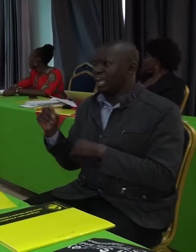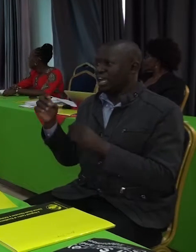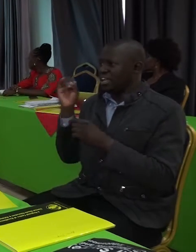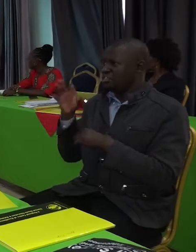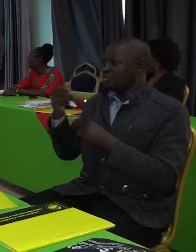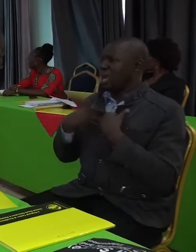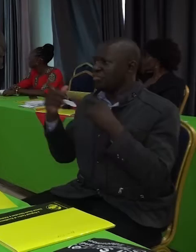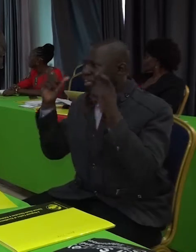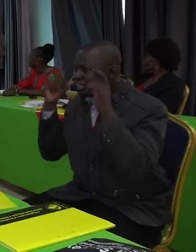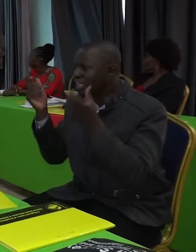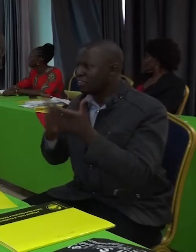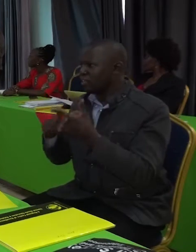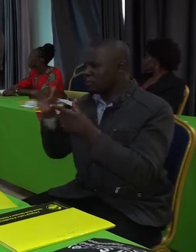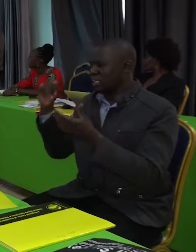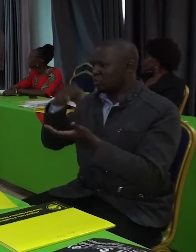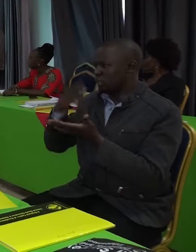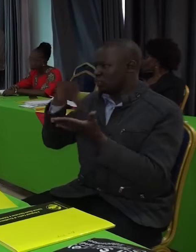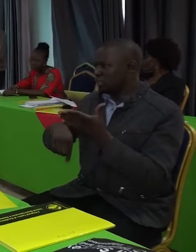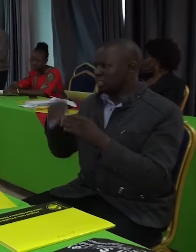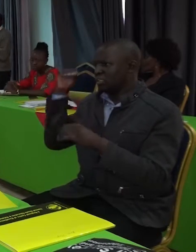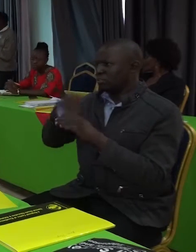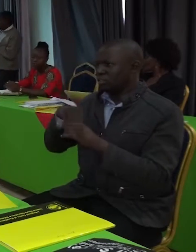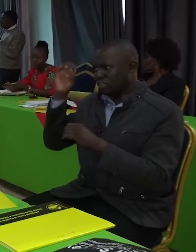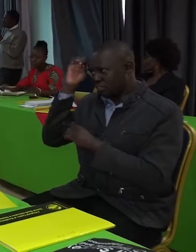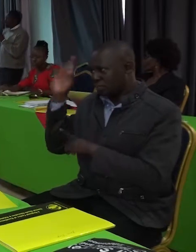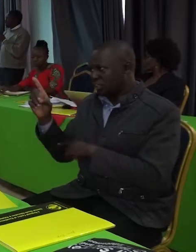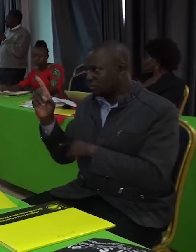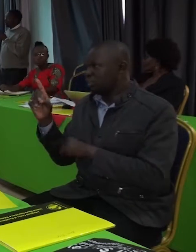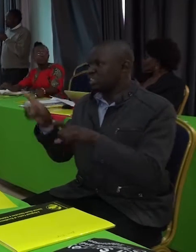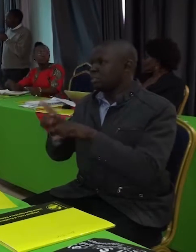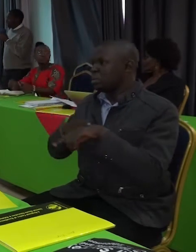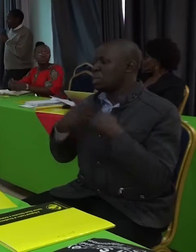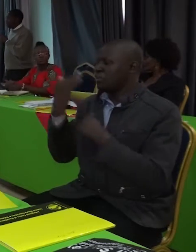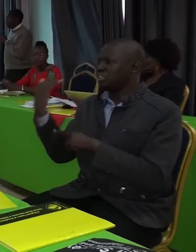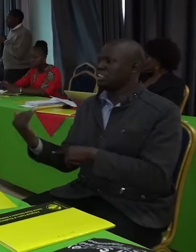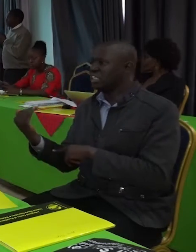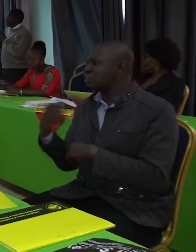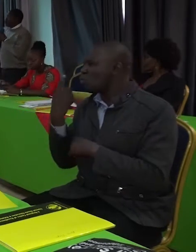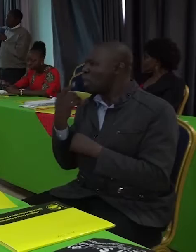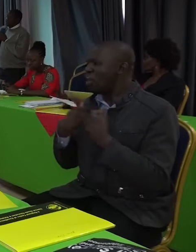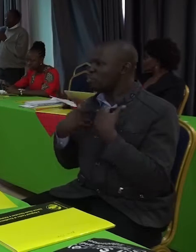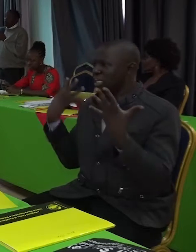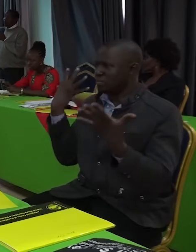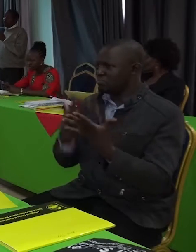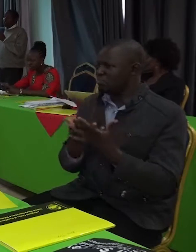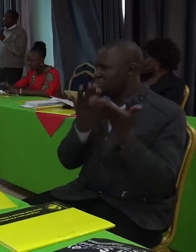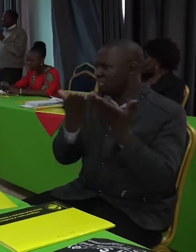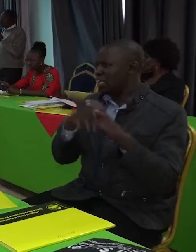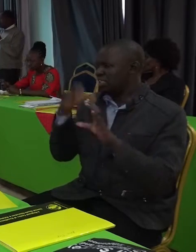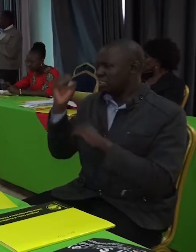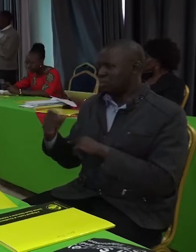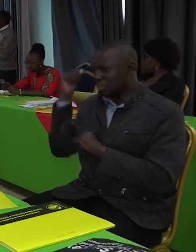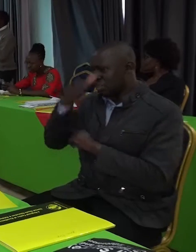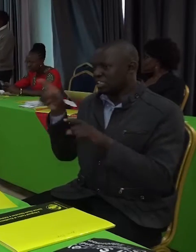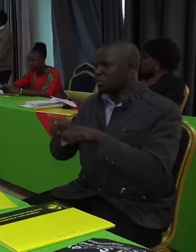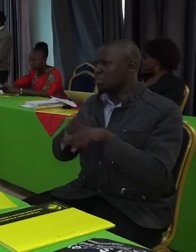are African war-torn countries where then you have got child prisoners and all those kinds of things. So they wanted to improve access to